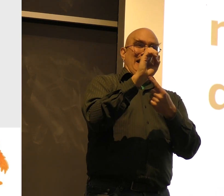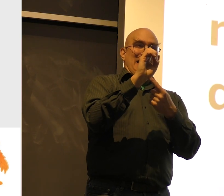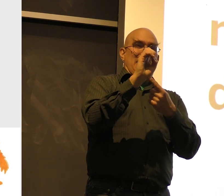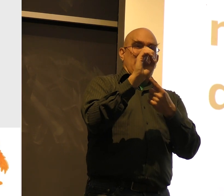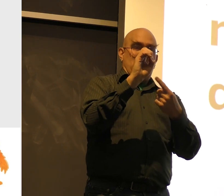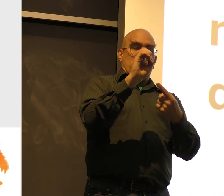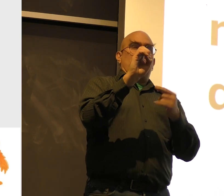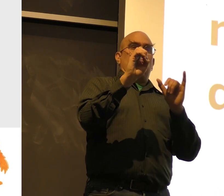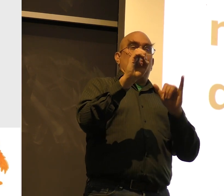elite,